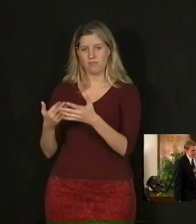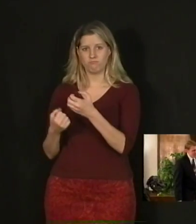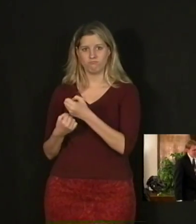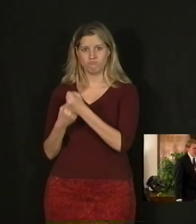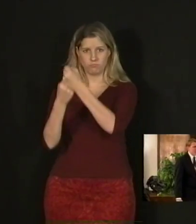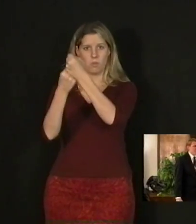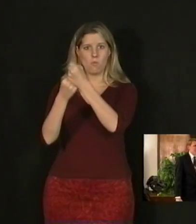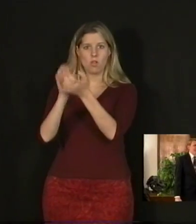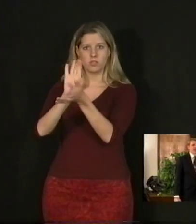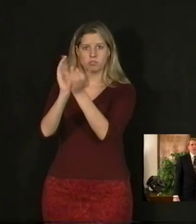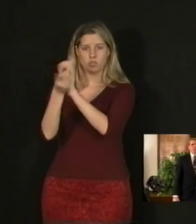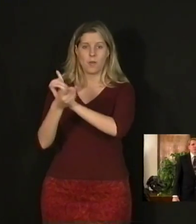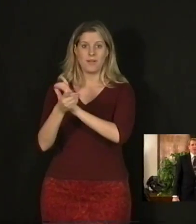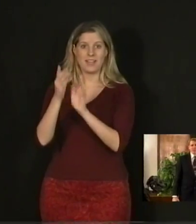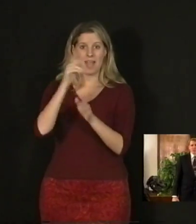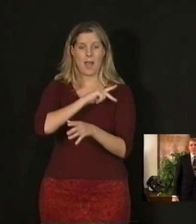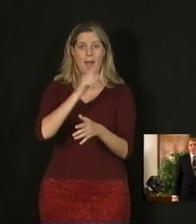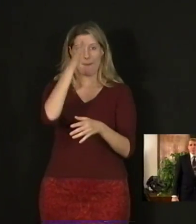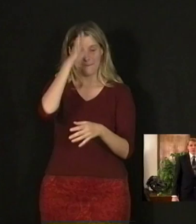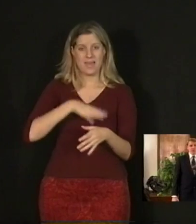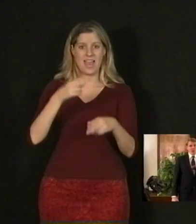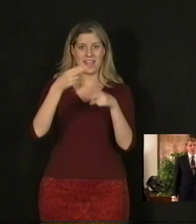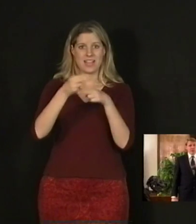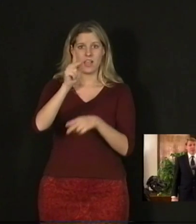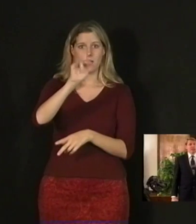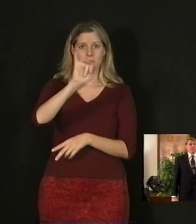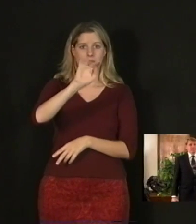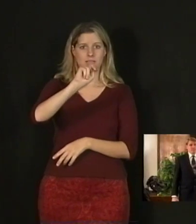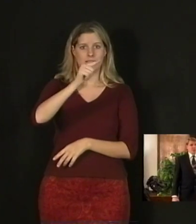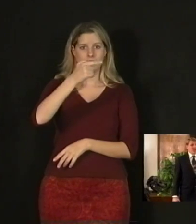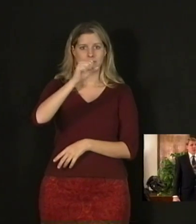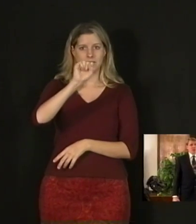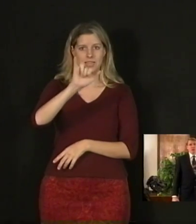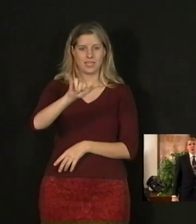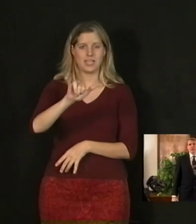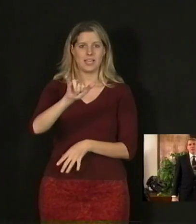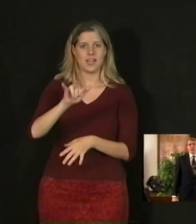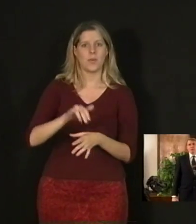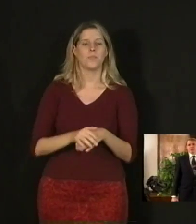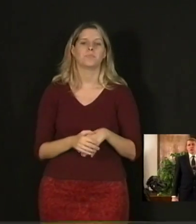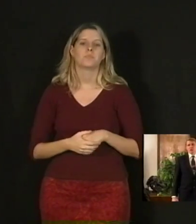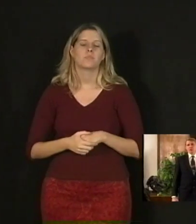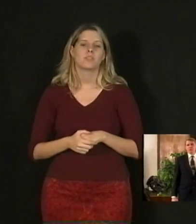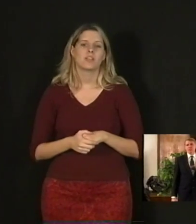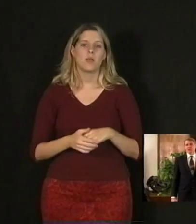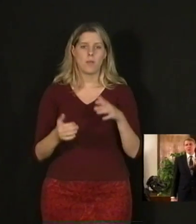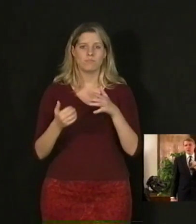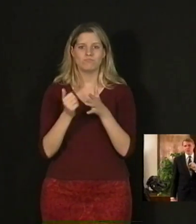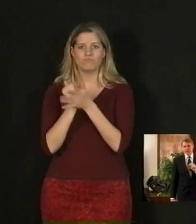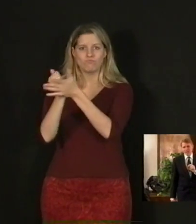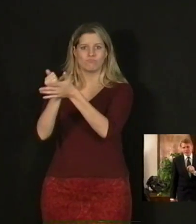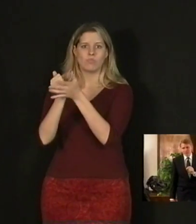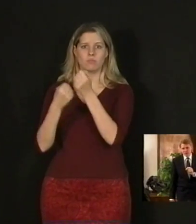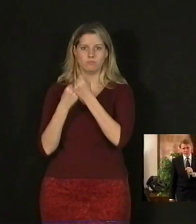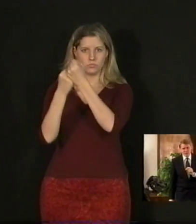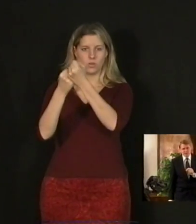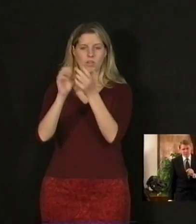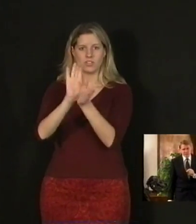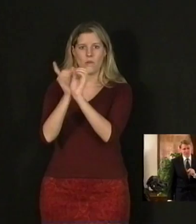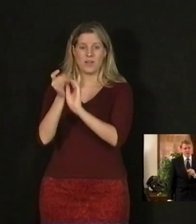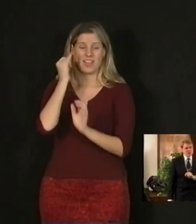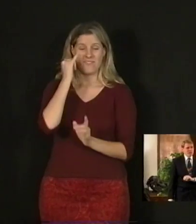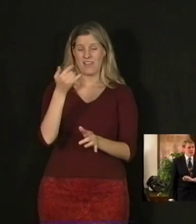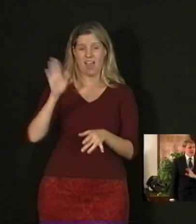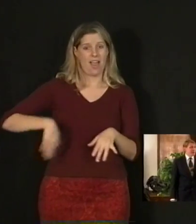guy named Kingsley, who was an Anglican priest who really promoted Darwin. Also, you know, if it hadn't been for the church accepting Darwin in the 1850s